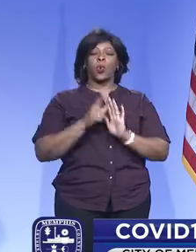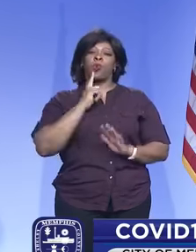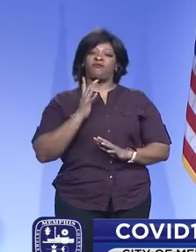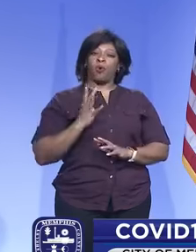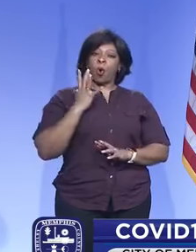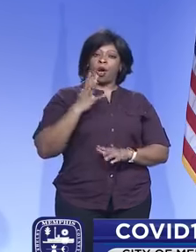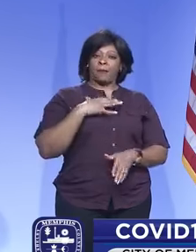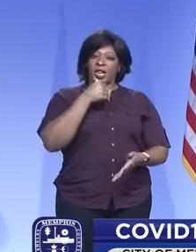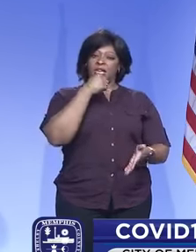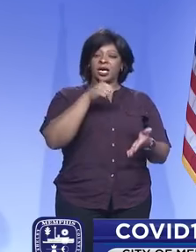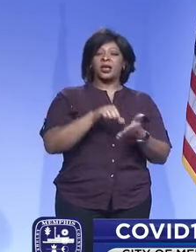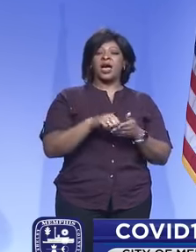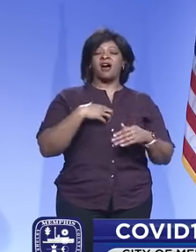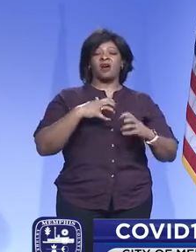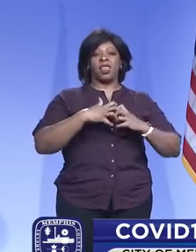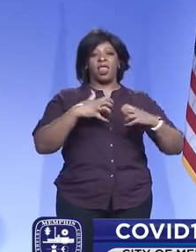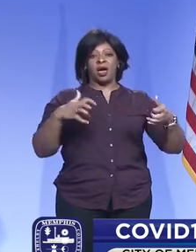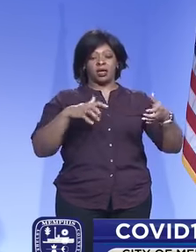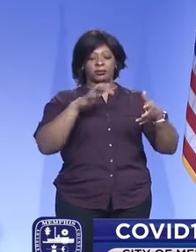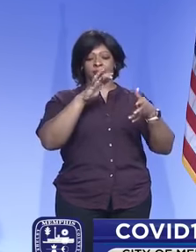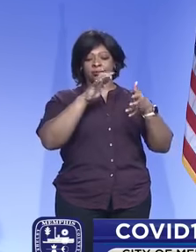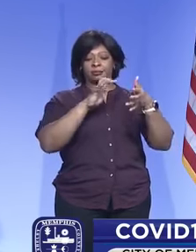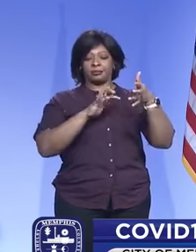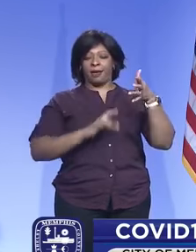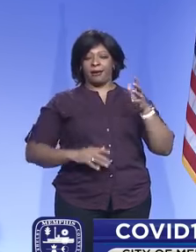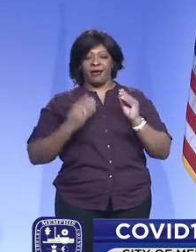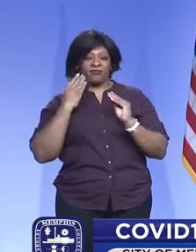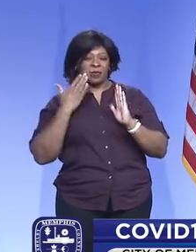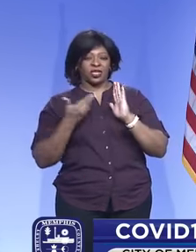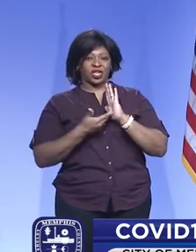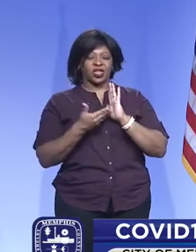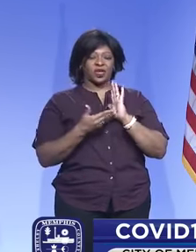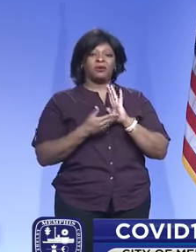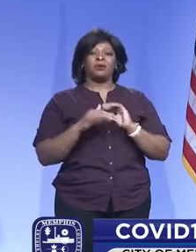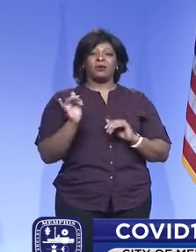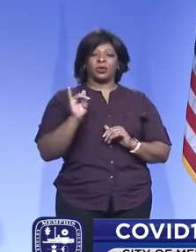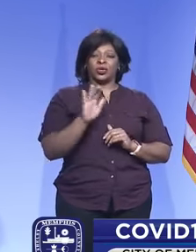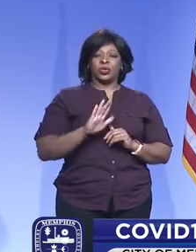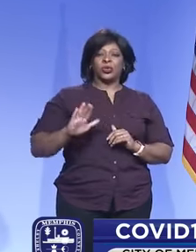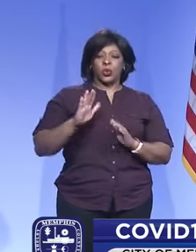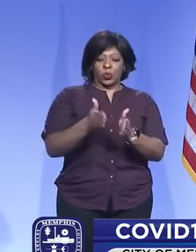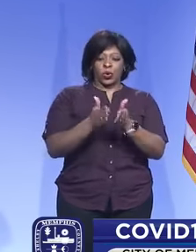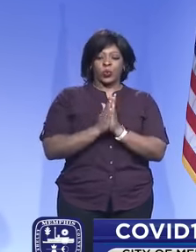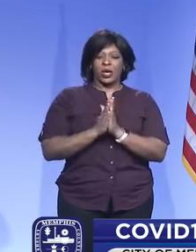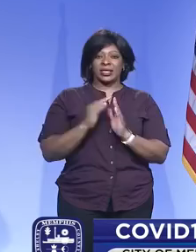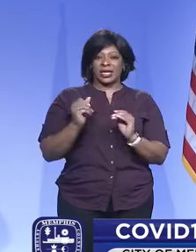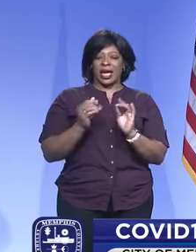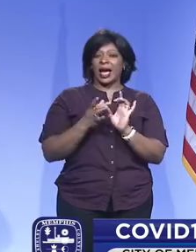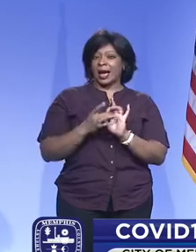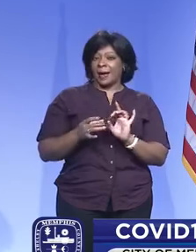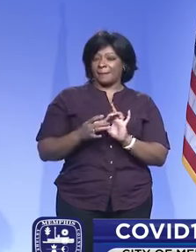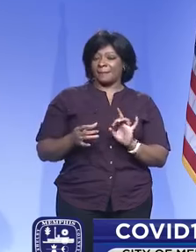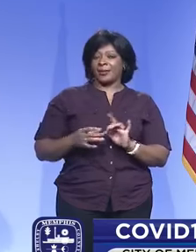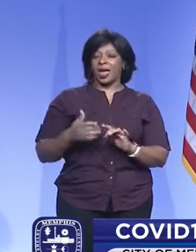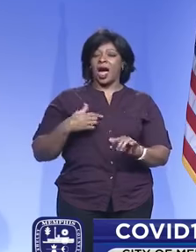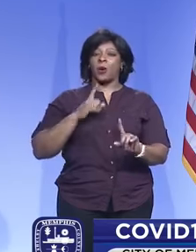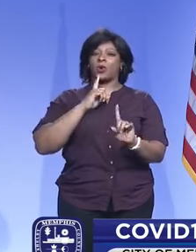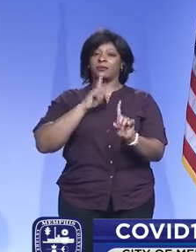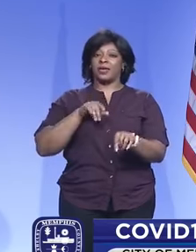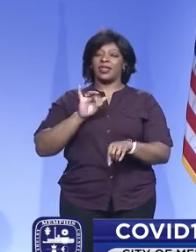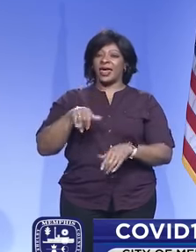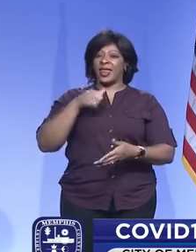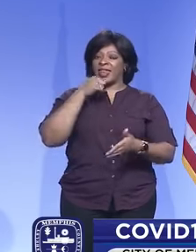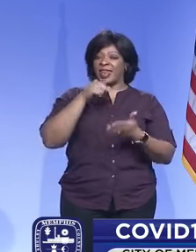letter. It has a lot of information in there, as well as requests and comments. I will respond to that